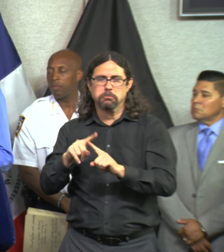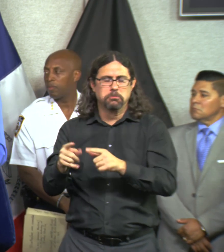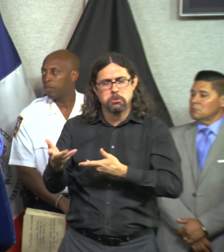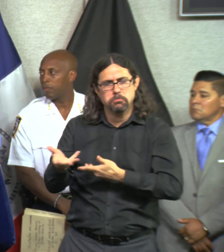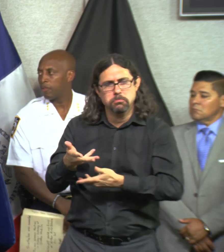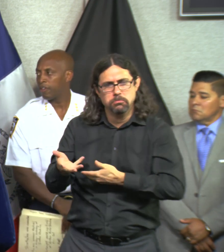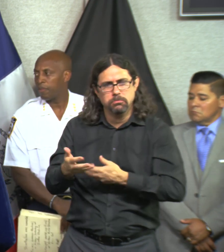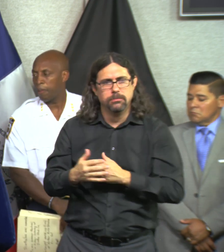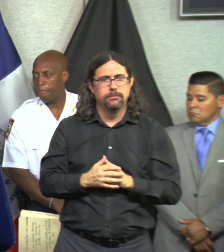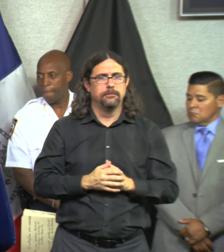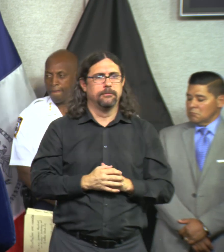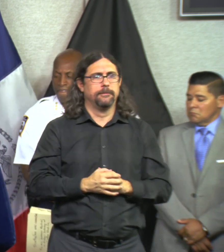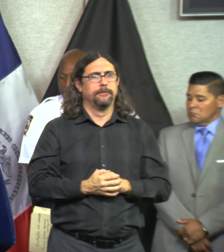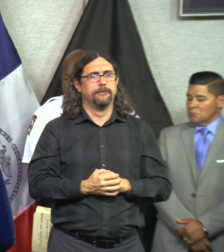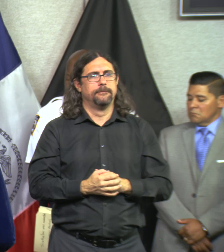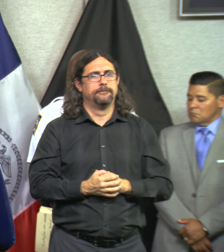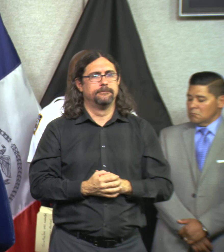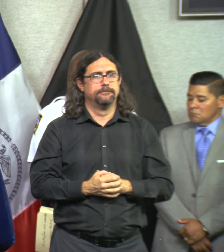add, Commissioner?